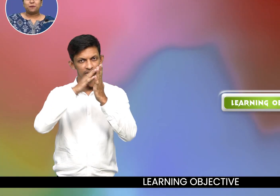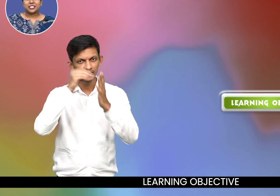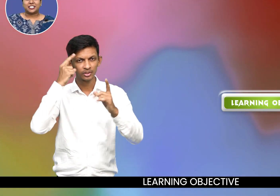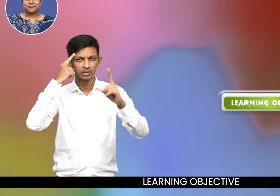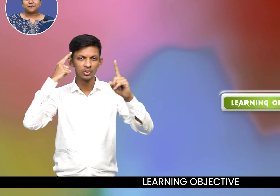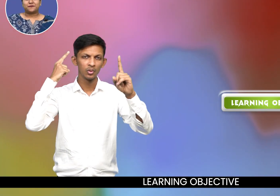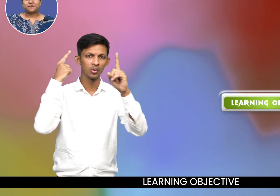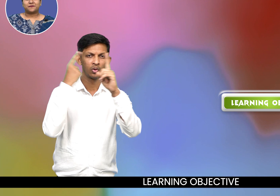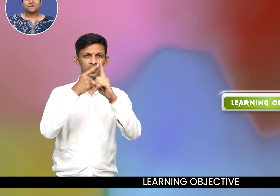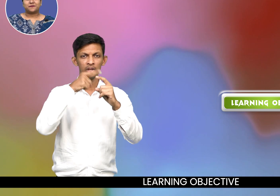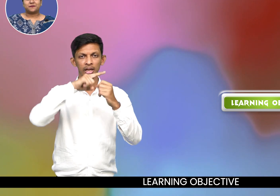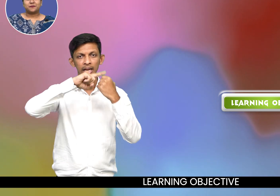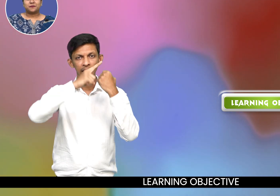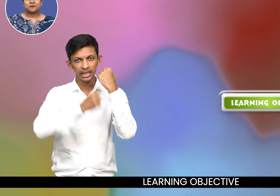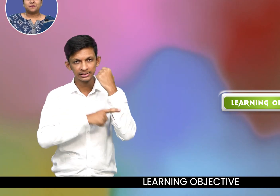Learning objective.